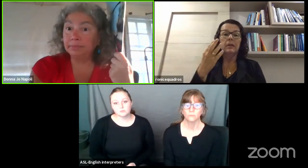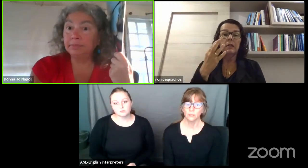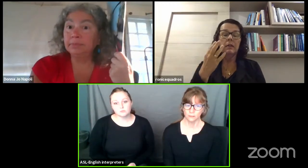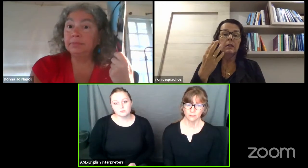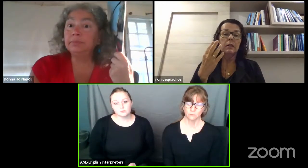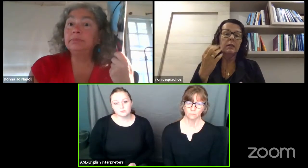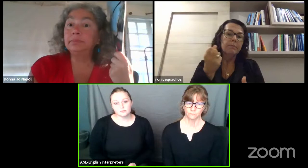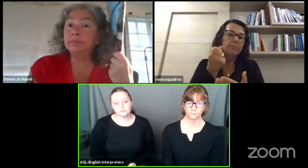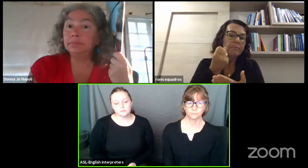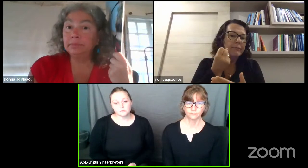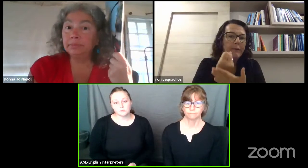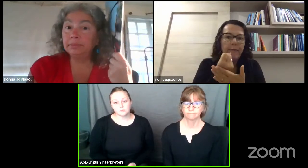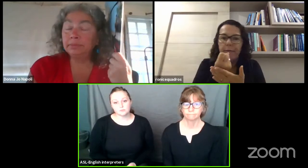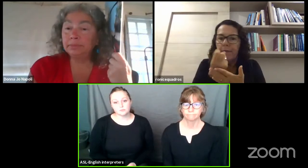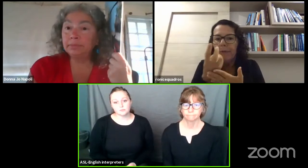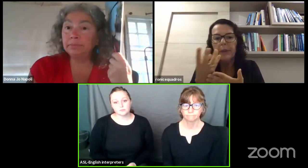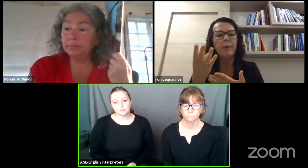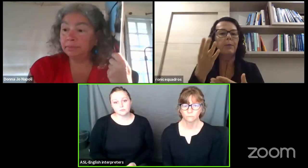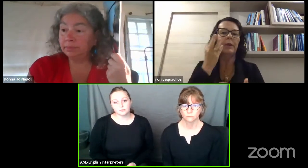Yes.